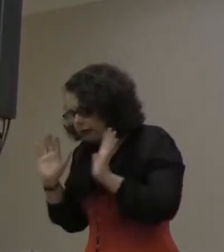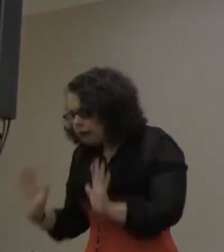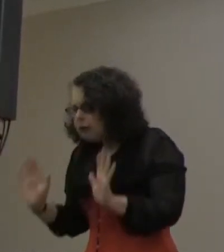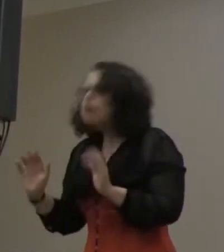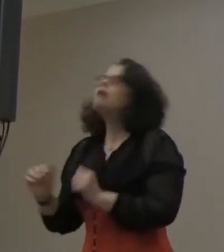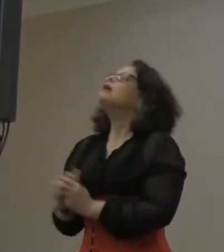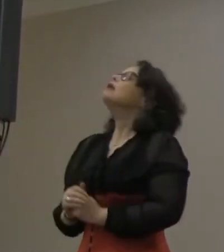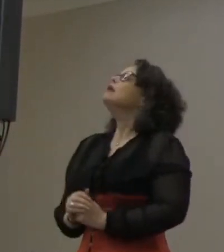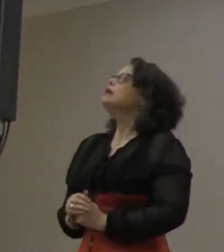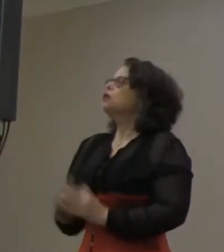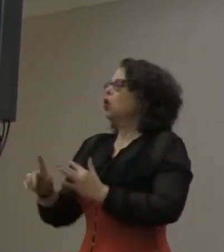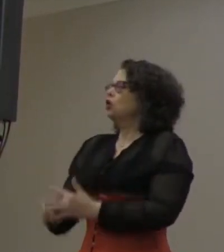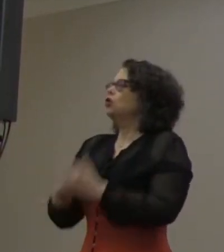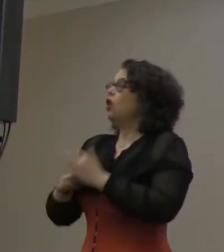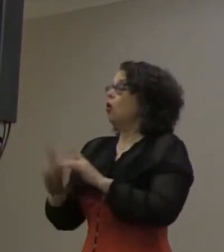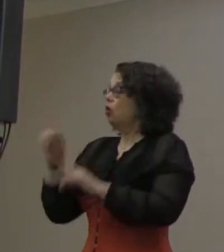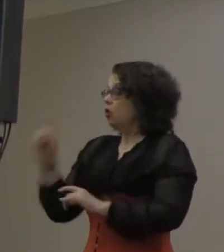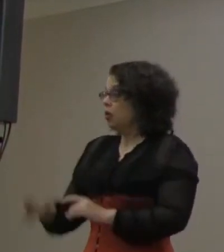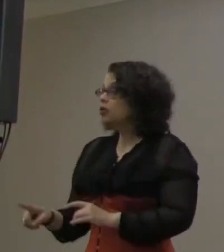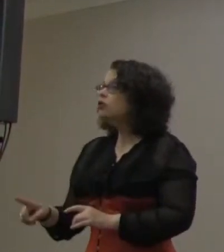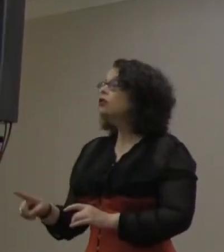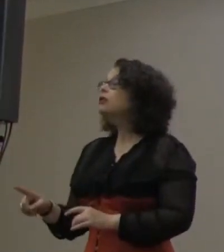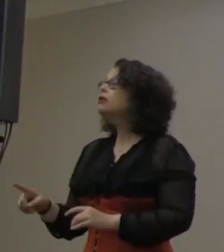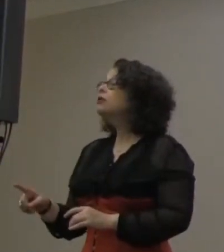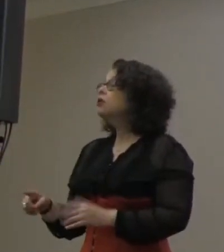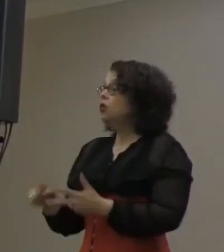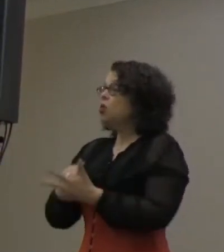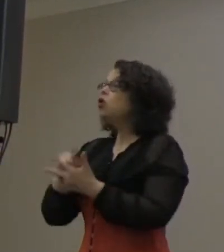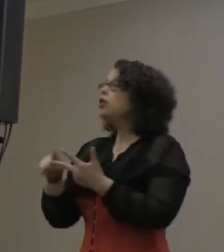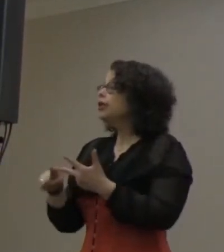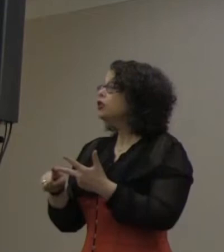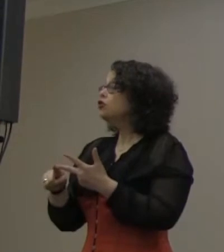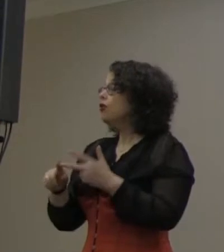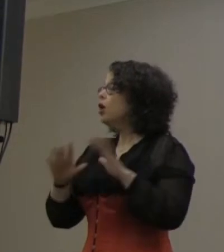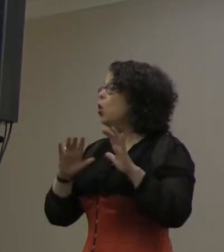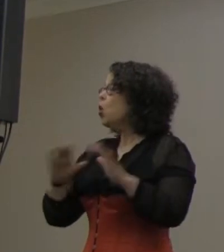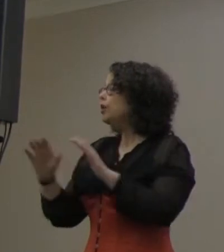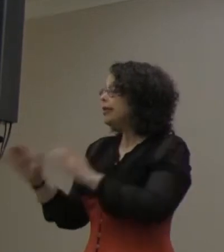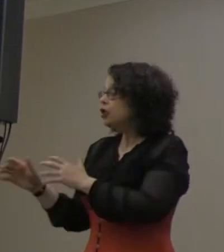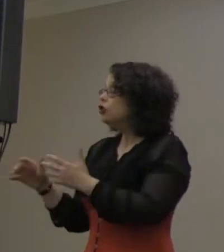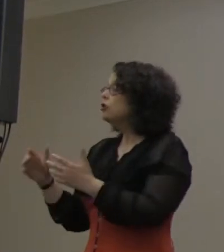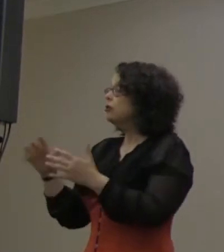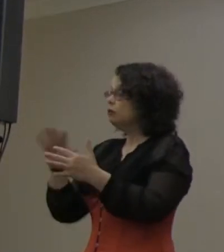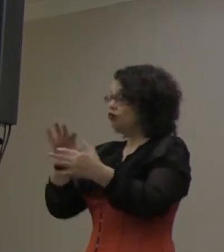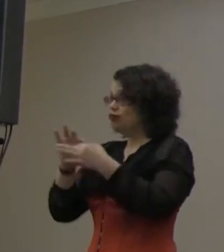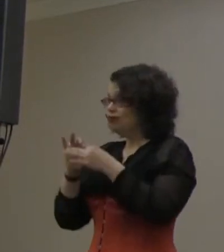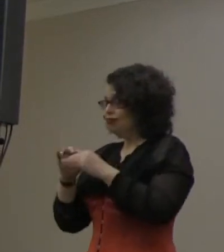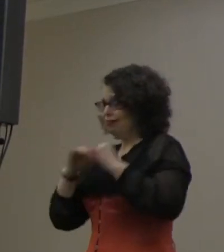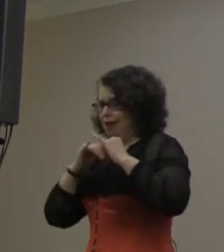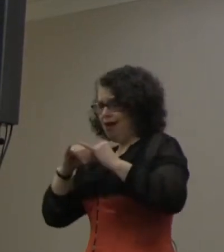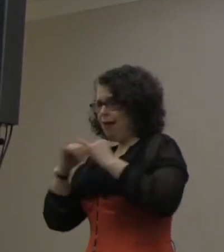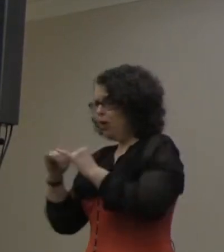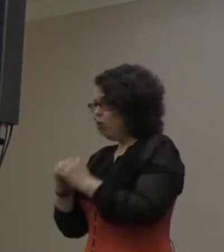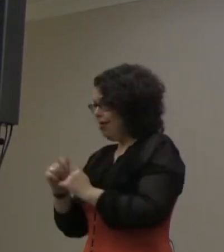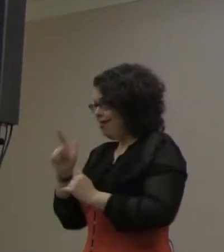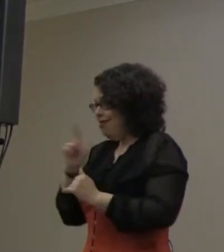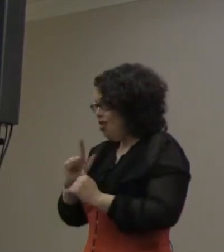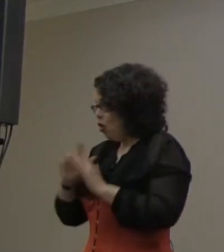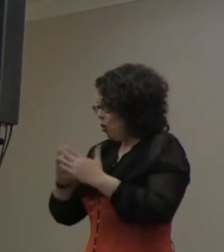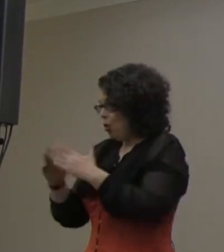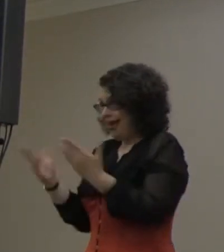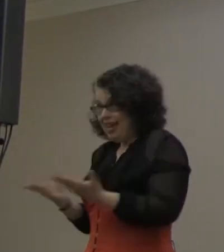So let me begin with the question. What do these three organizations have in common with the leather community in the here and